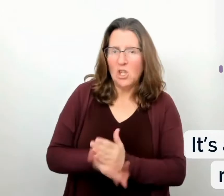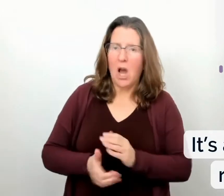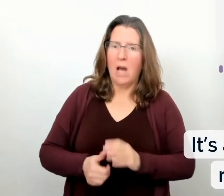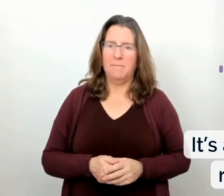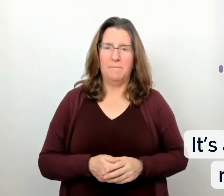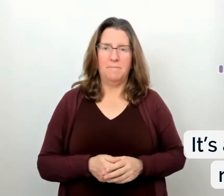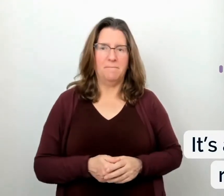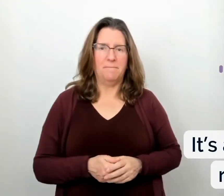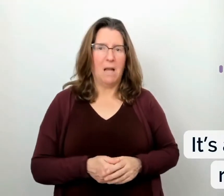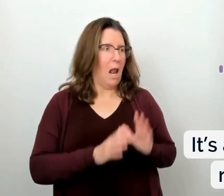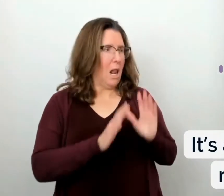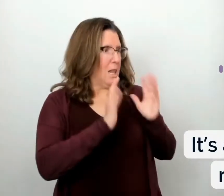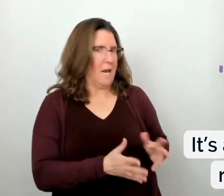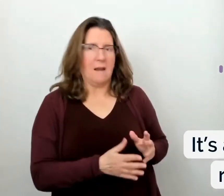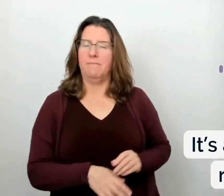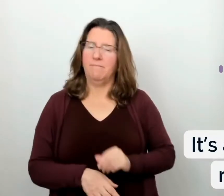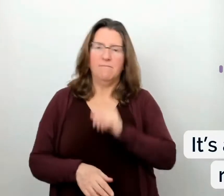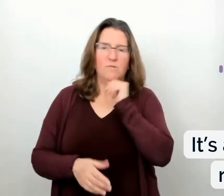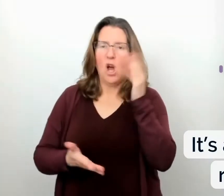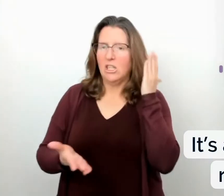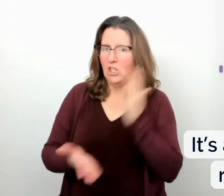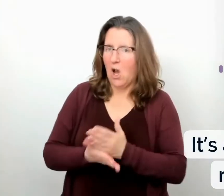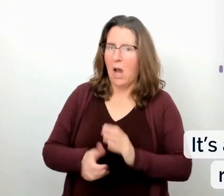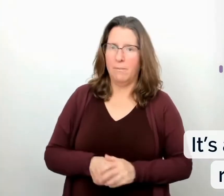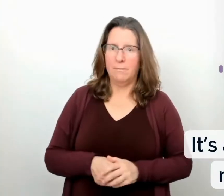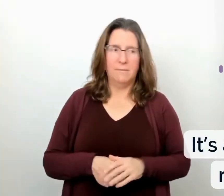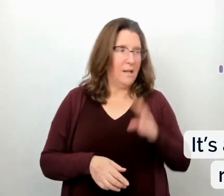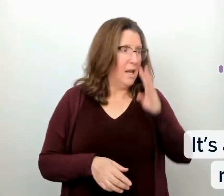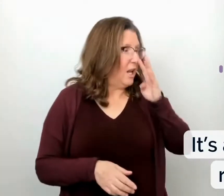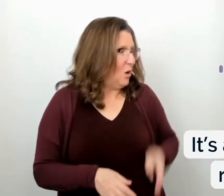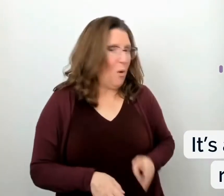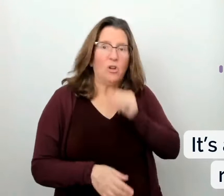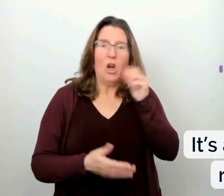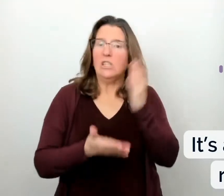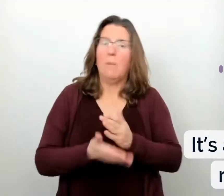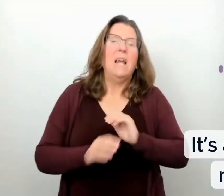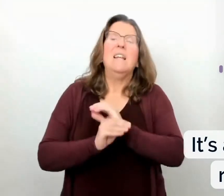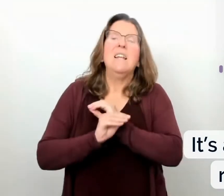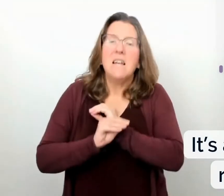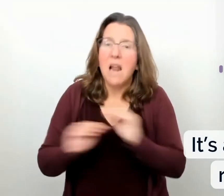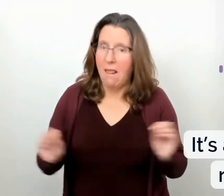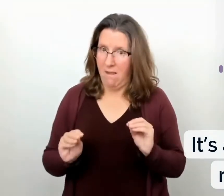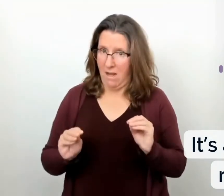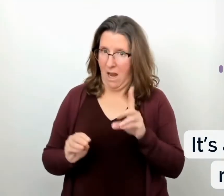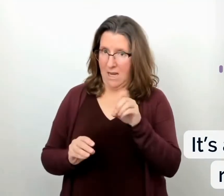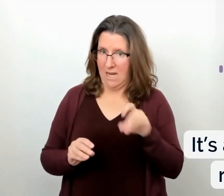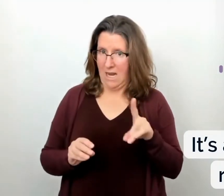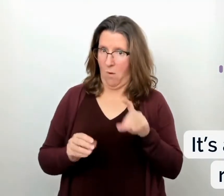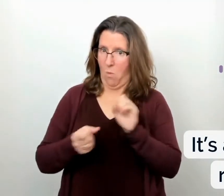didn't stop either. I ignored him, left him alone. He still wouldn't stop. Nothing I did